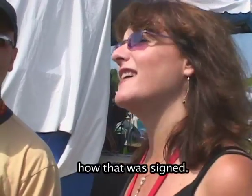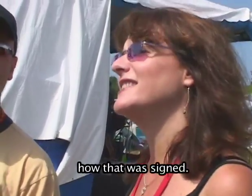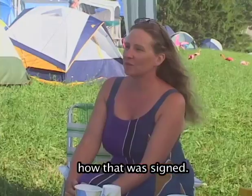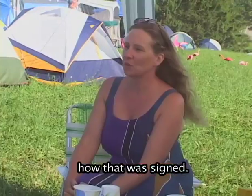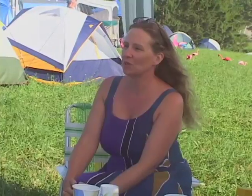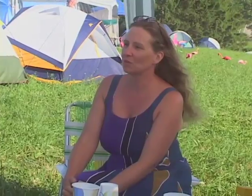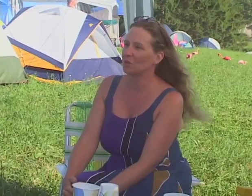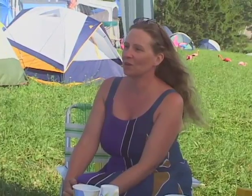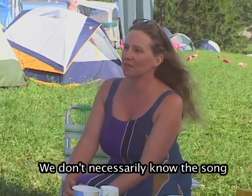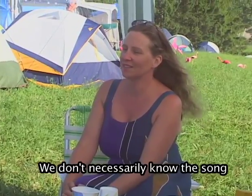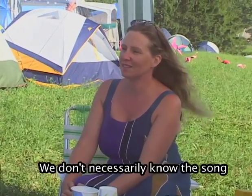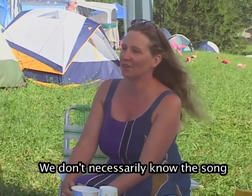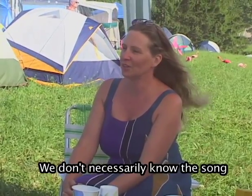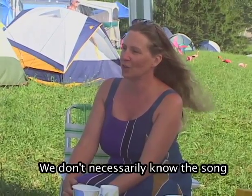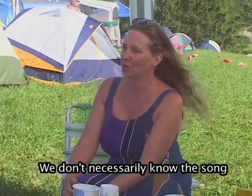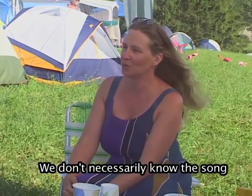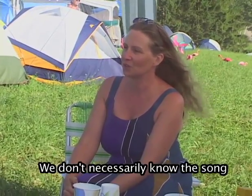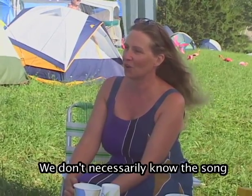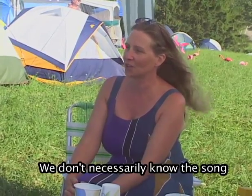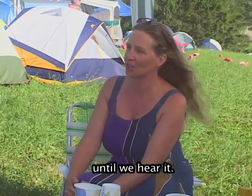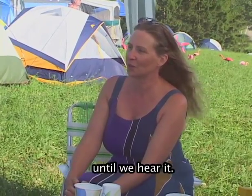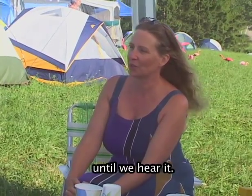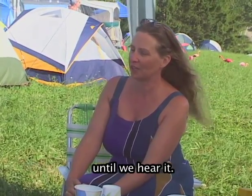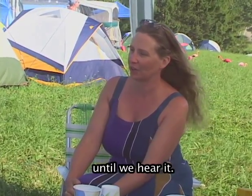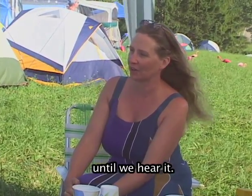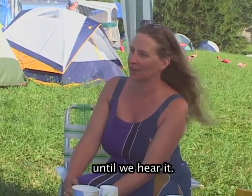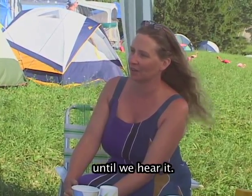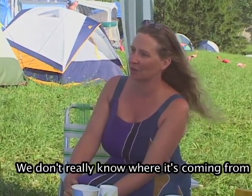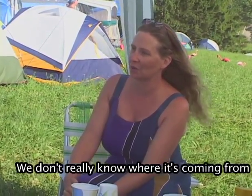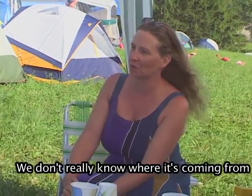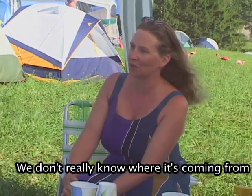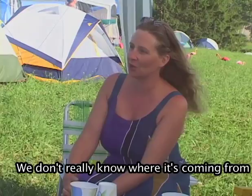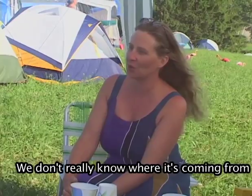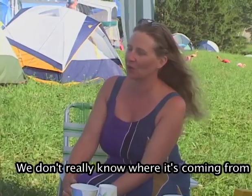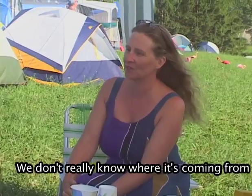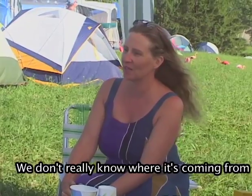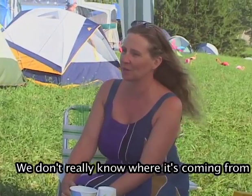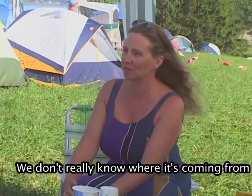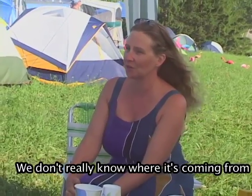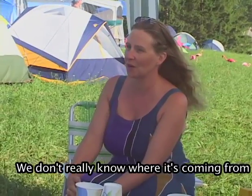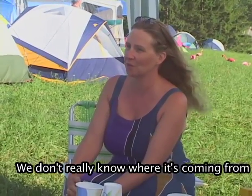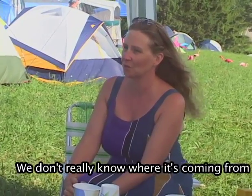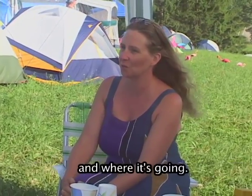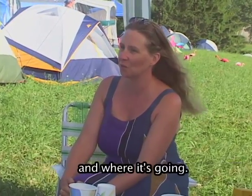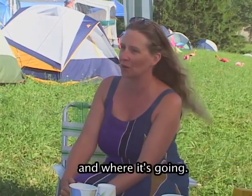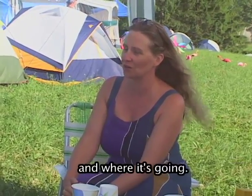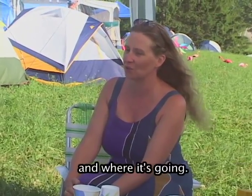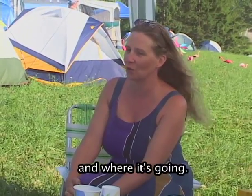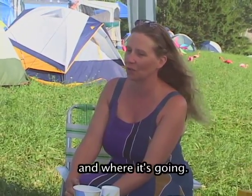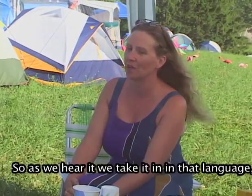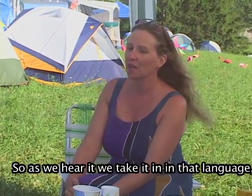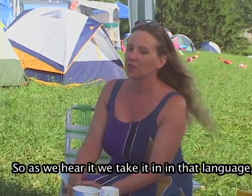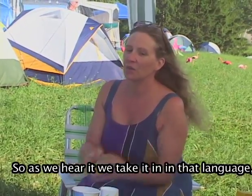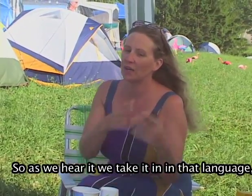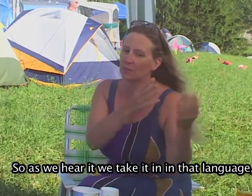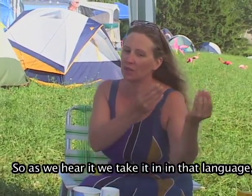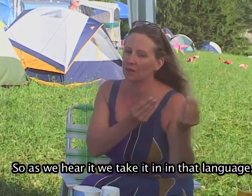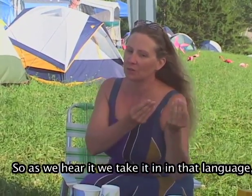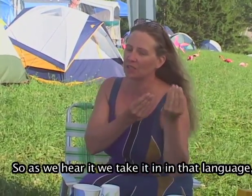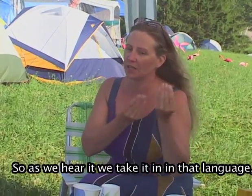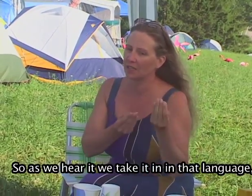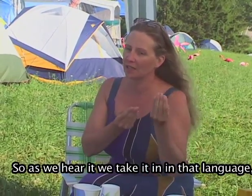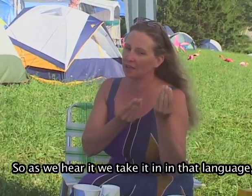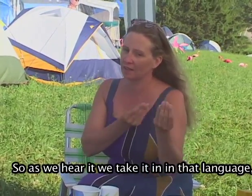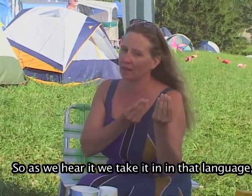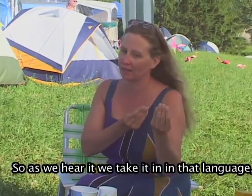that was signed. We don't necessarily know the song until we hear it, and we don't really know where it's coming from and where it's going. So as we